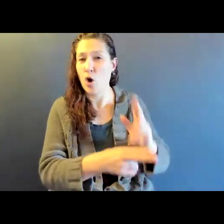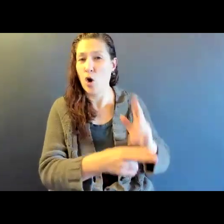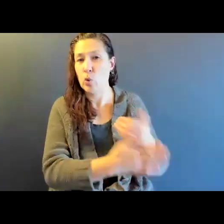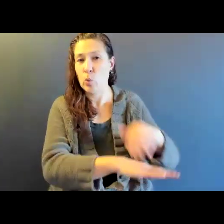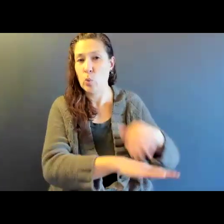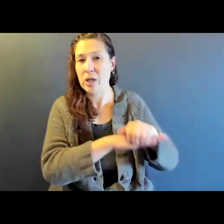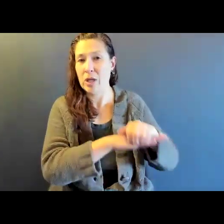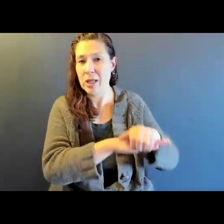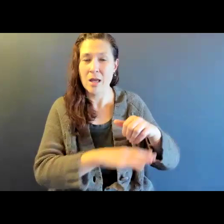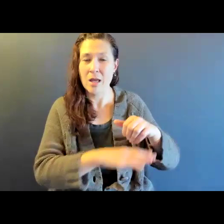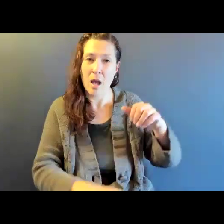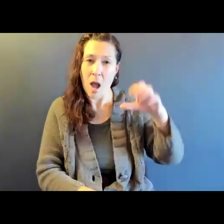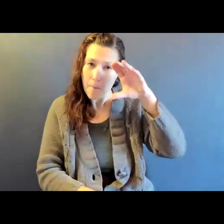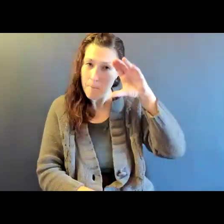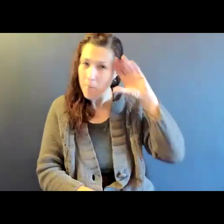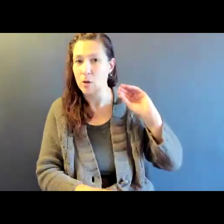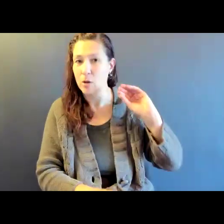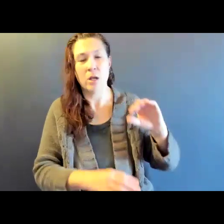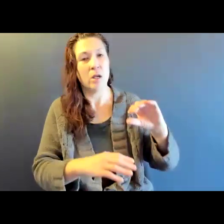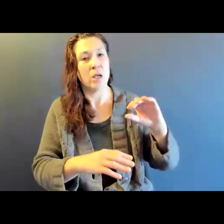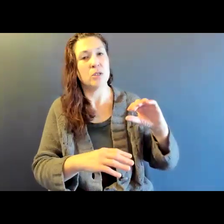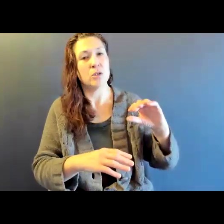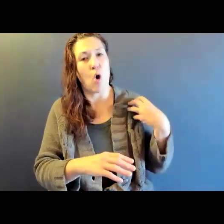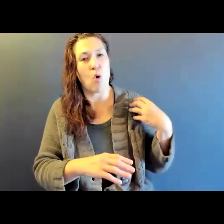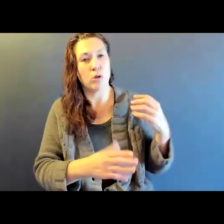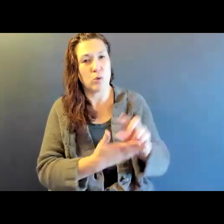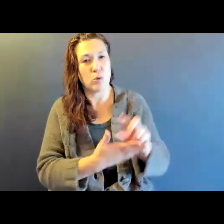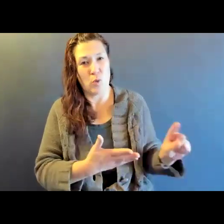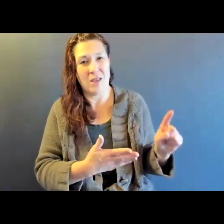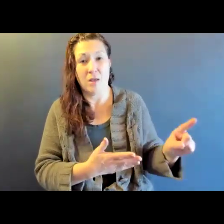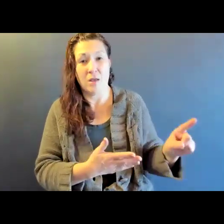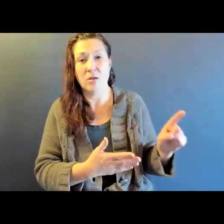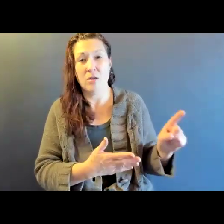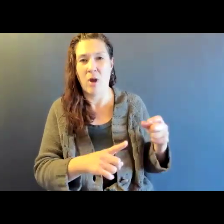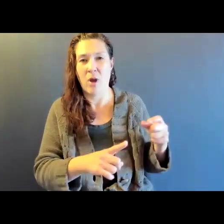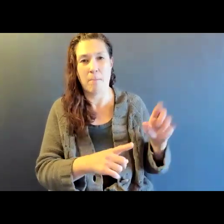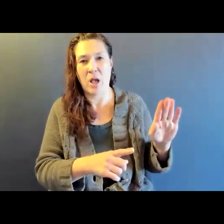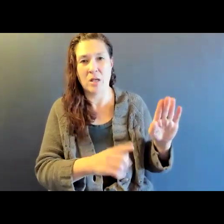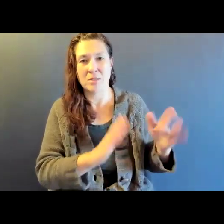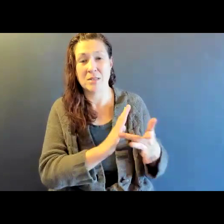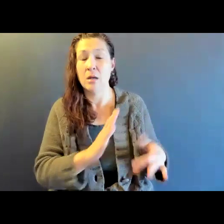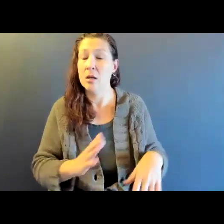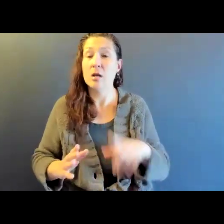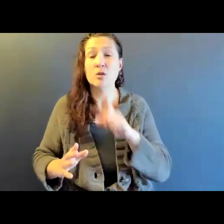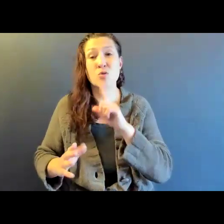Week. So congratulations to both teams, and in particular to Brighton High in